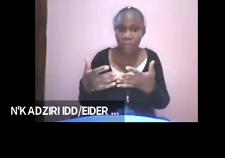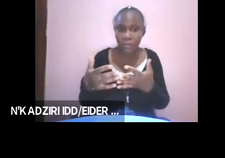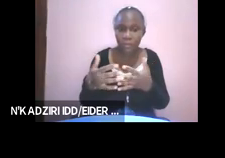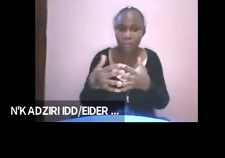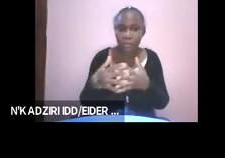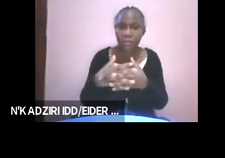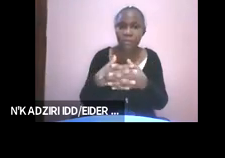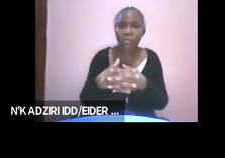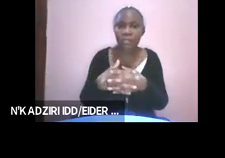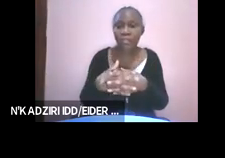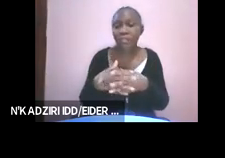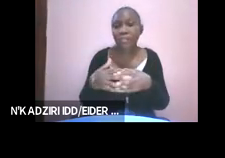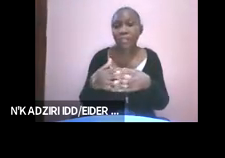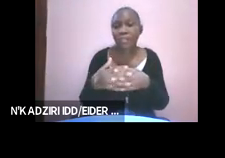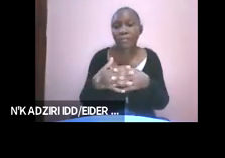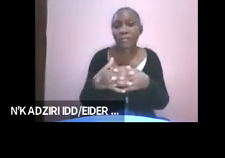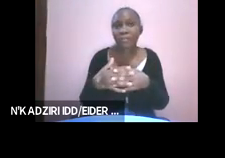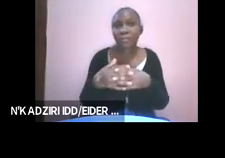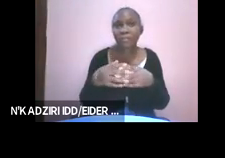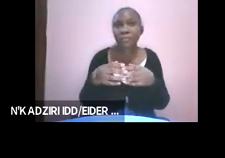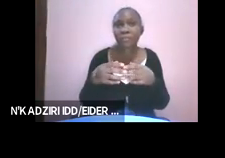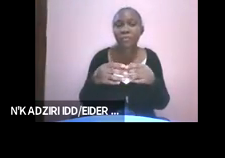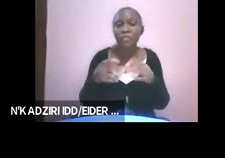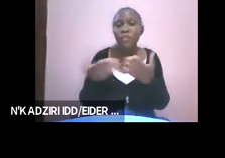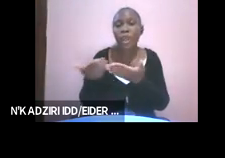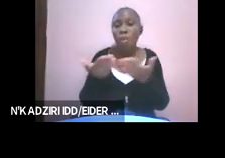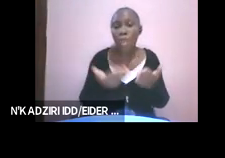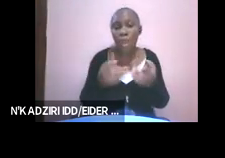or anything that we've talked so far, you're welcome to do it.